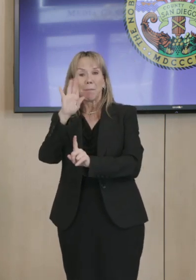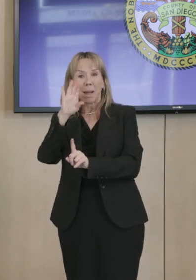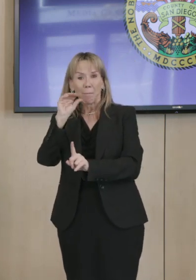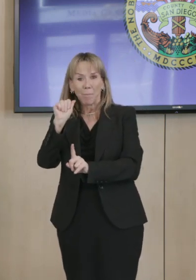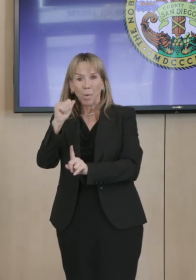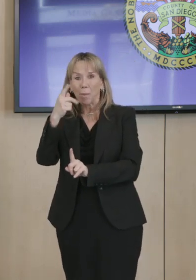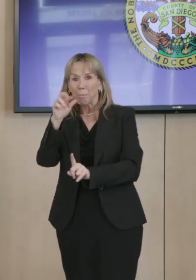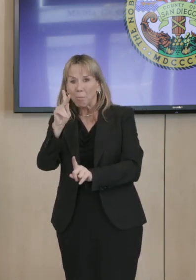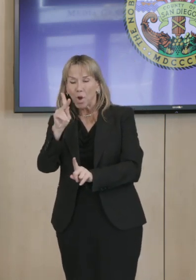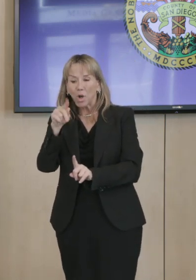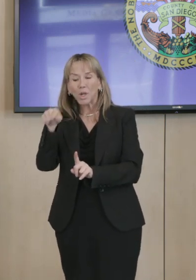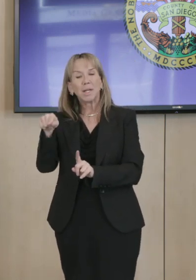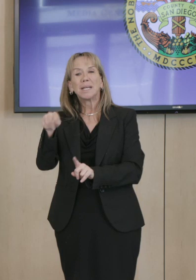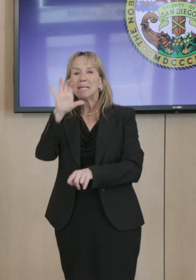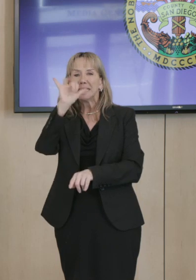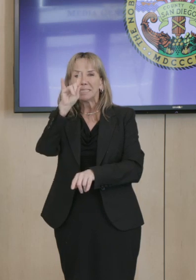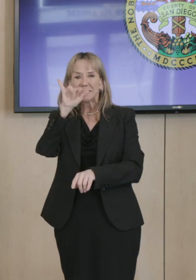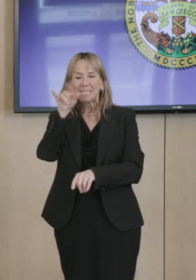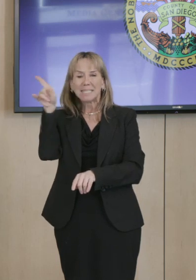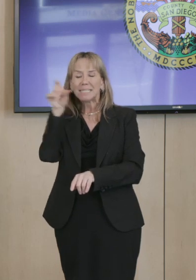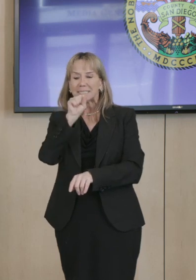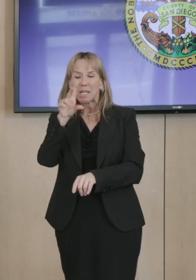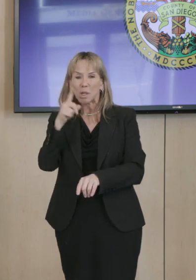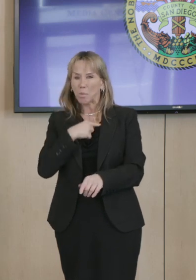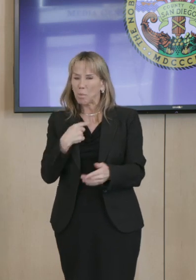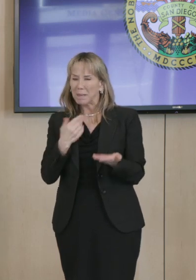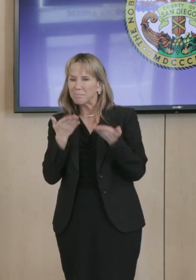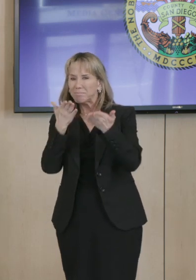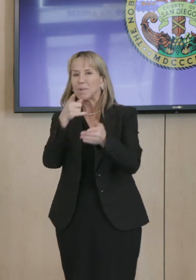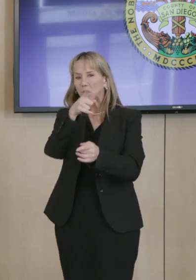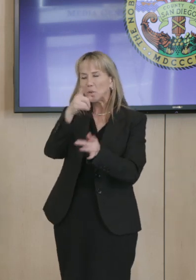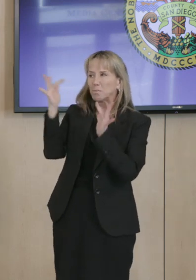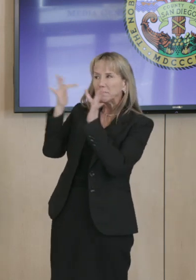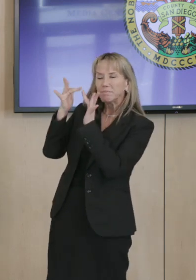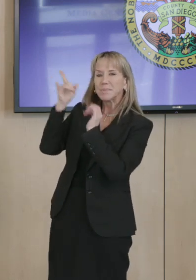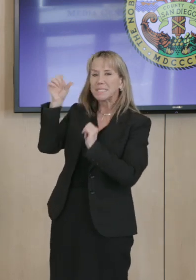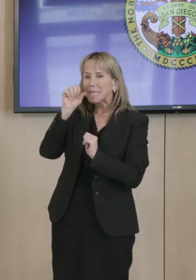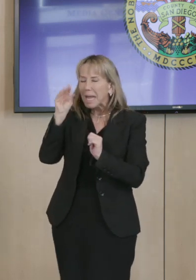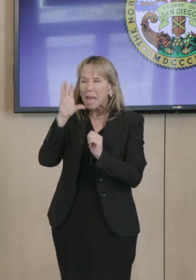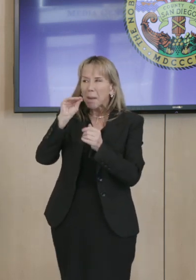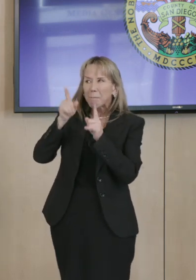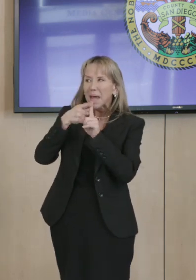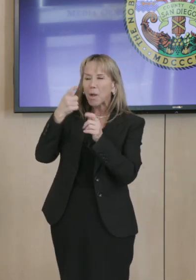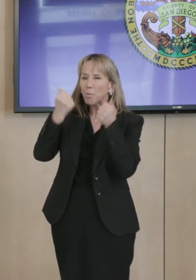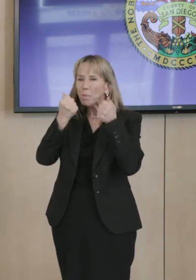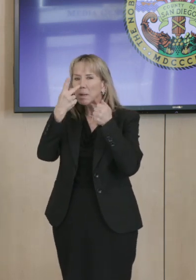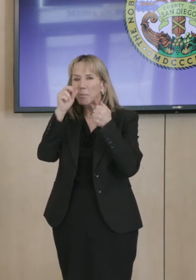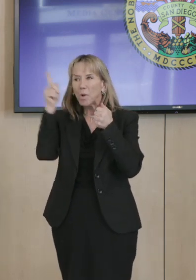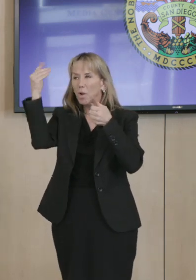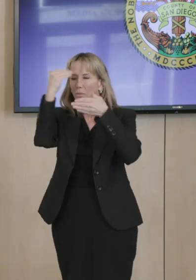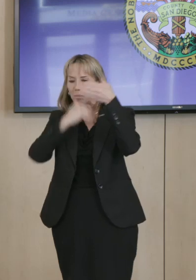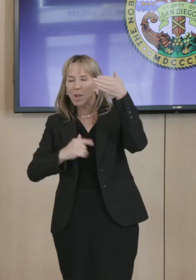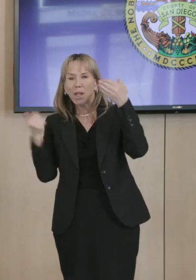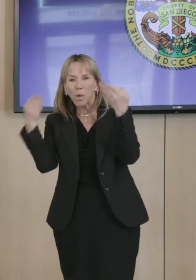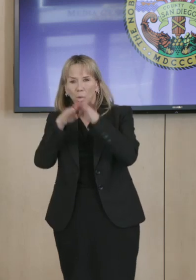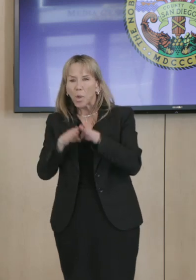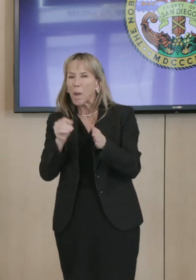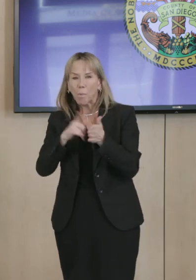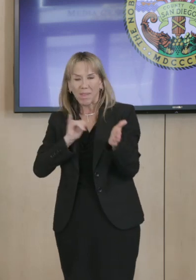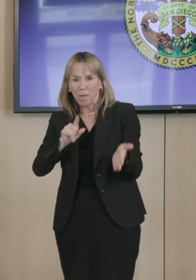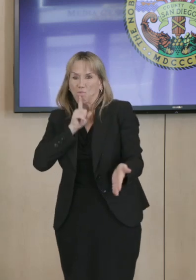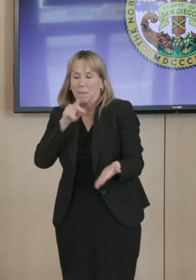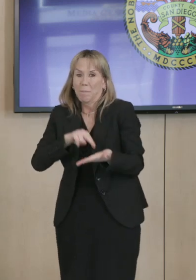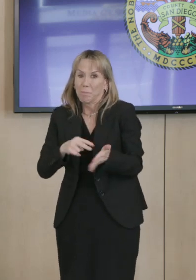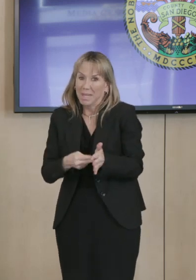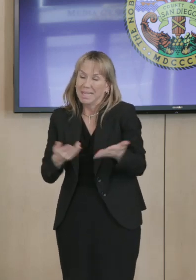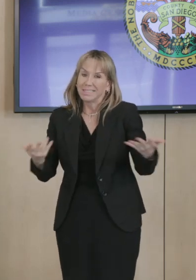Diego, we would direct you to the advice and guidance from the City of San Diego regarding their closures and what that means. For the County of San